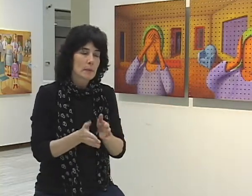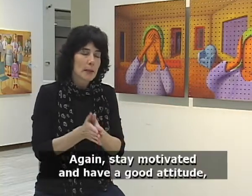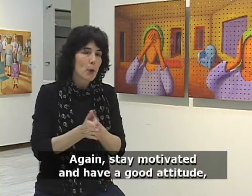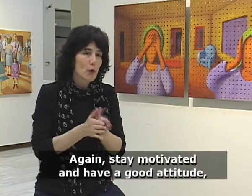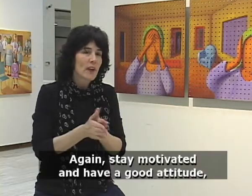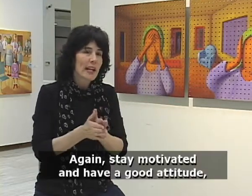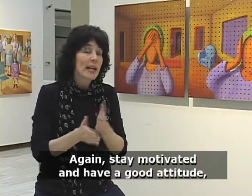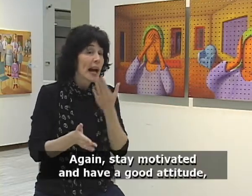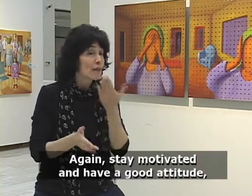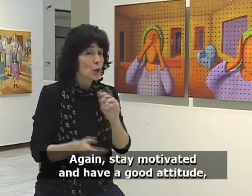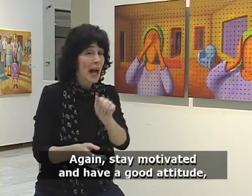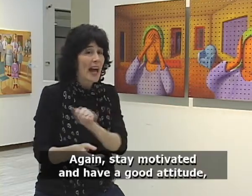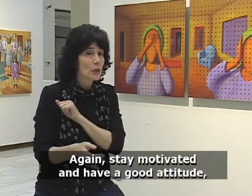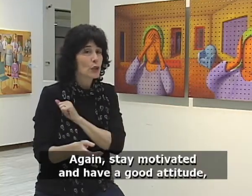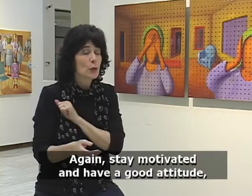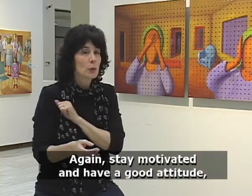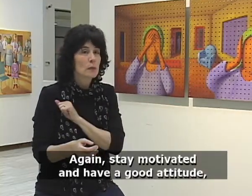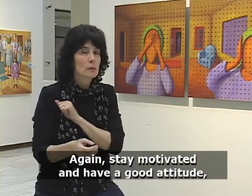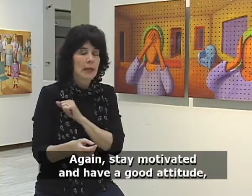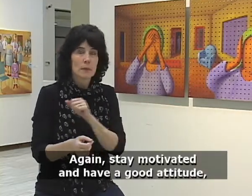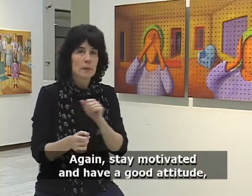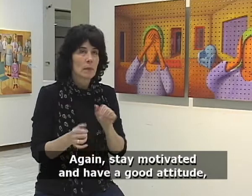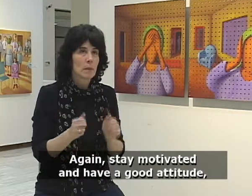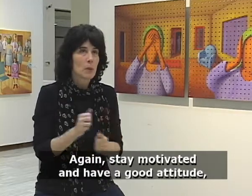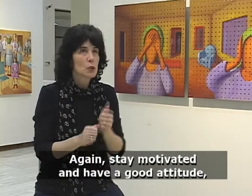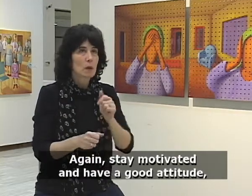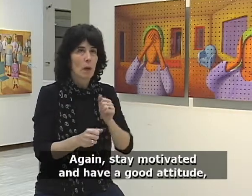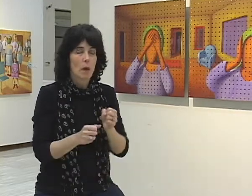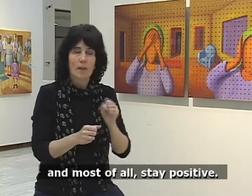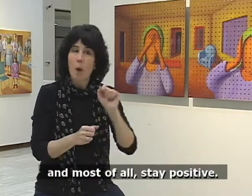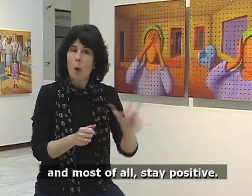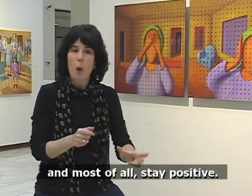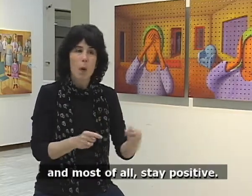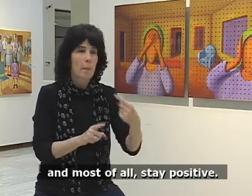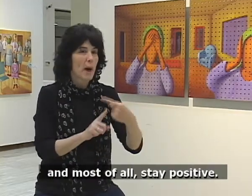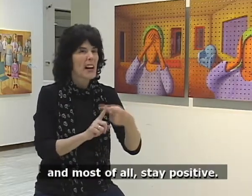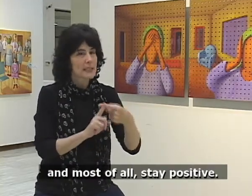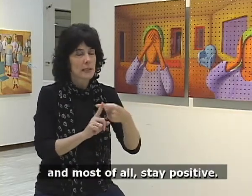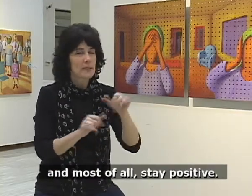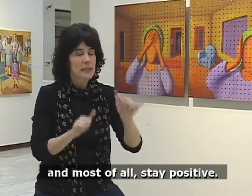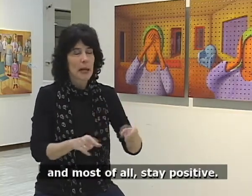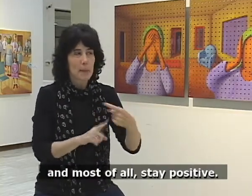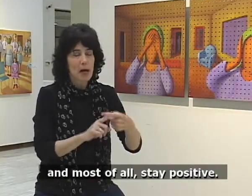Again, stay motivated and have a good attitude, and most of all, stay positive.